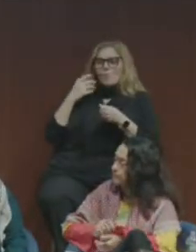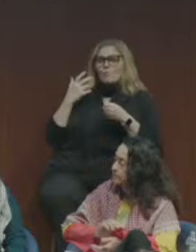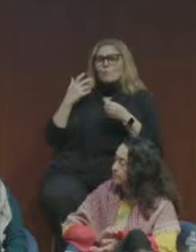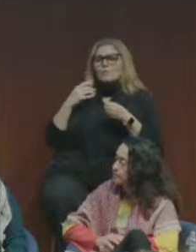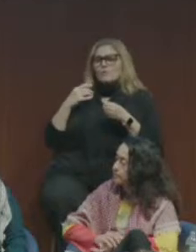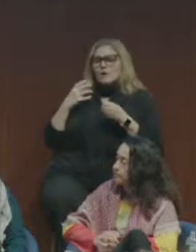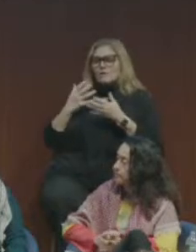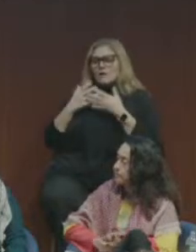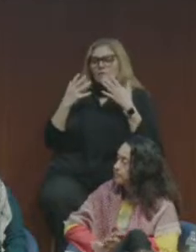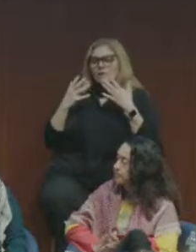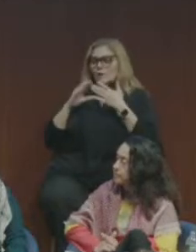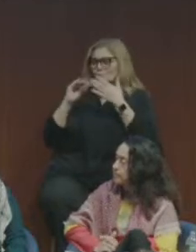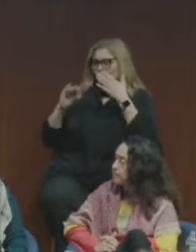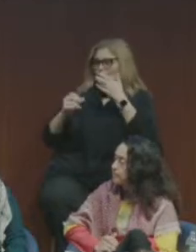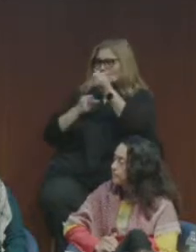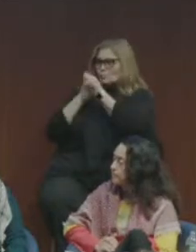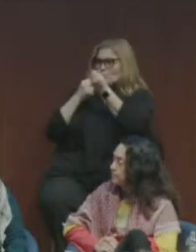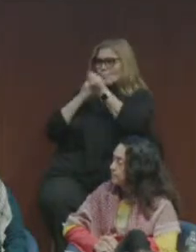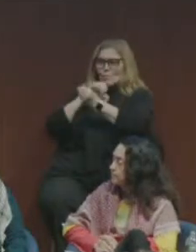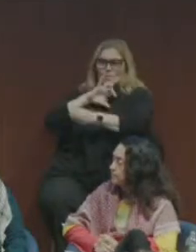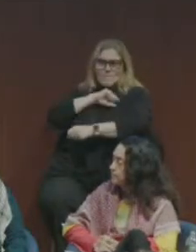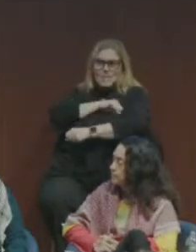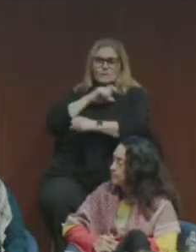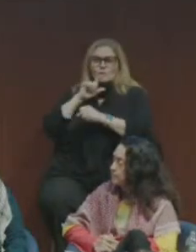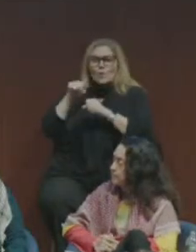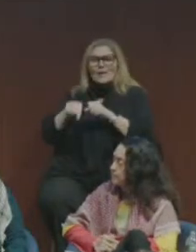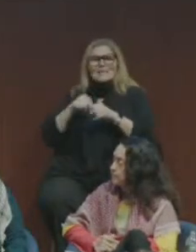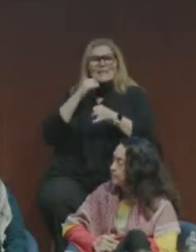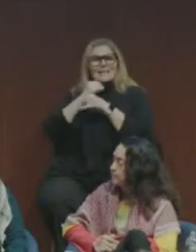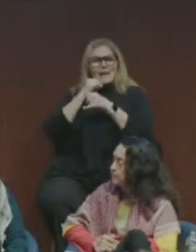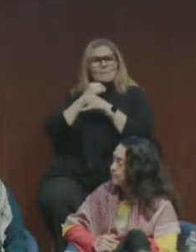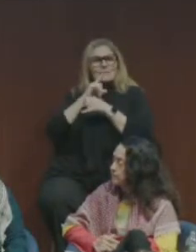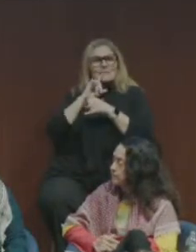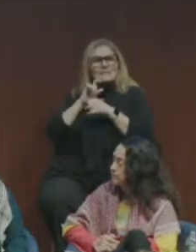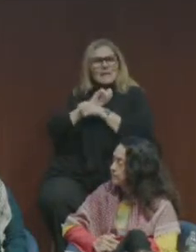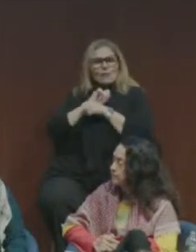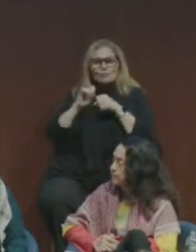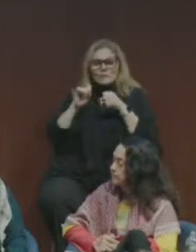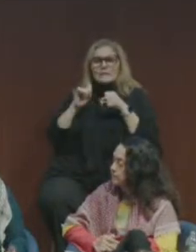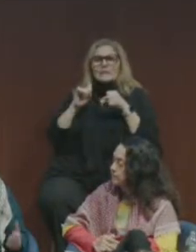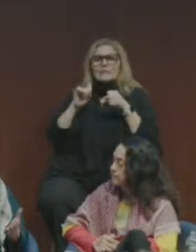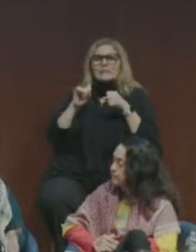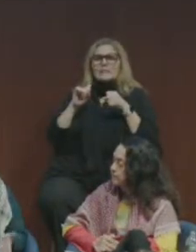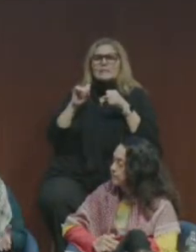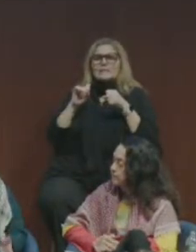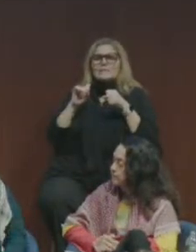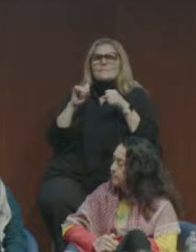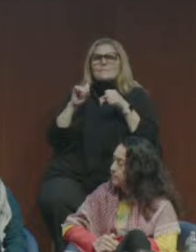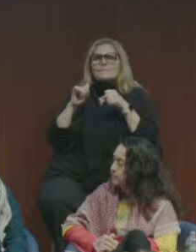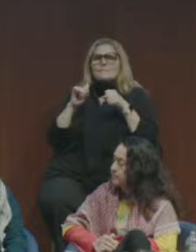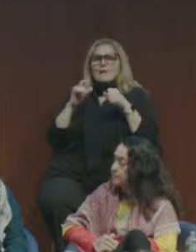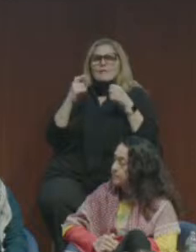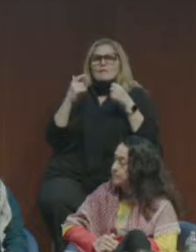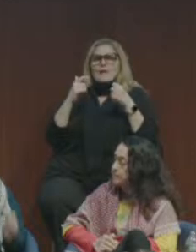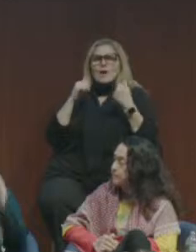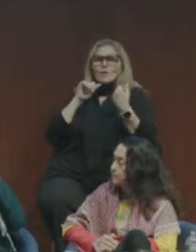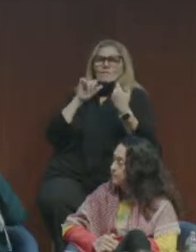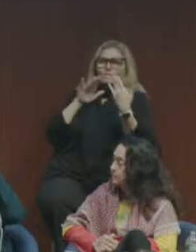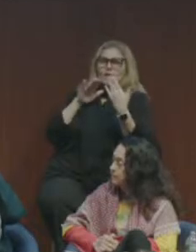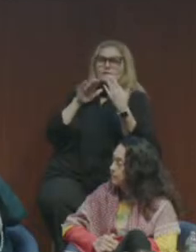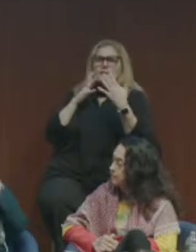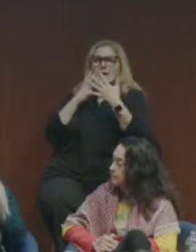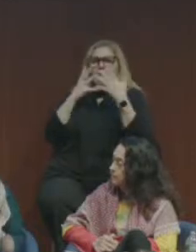alongside students for justice in Palestine. So it is a campus that is facing an enormous amount